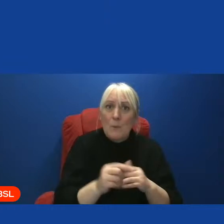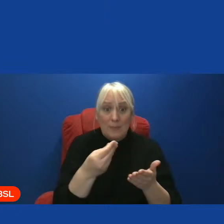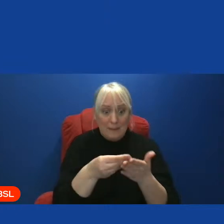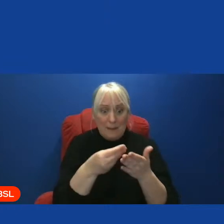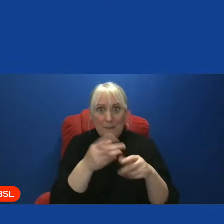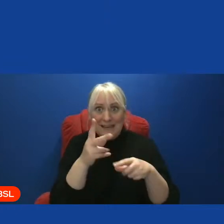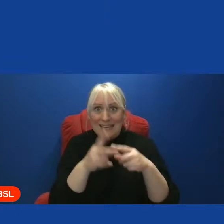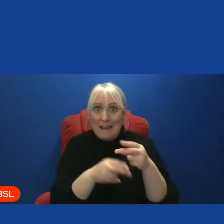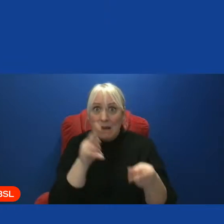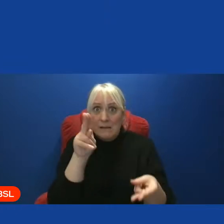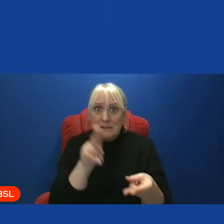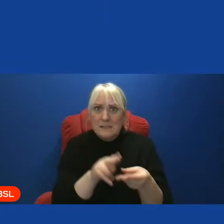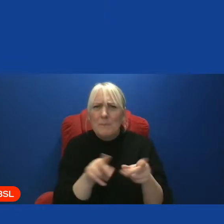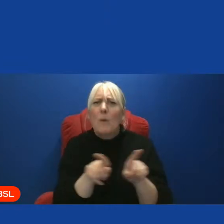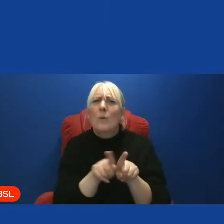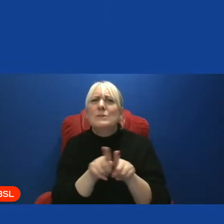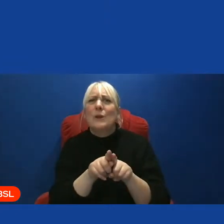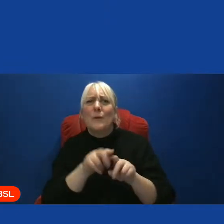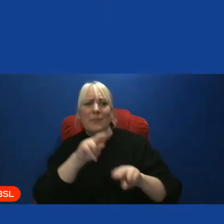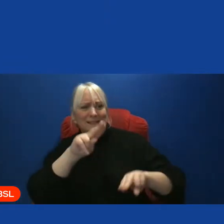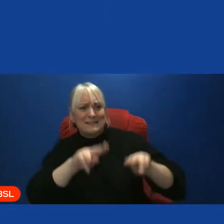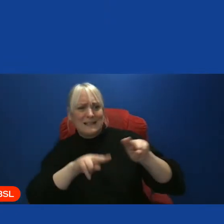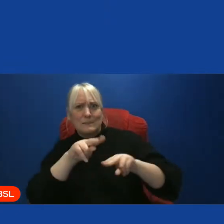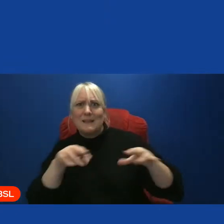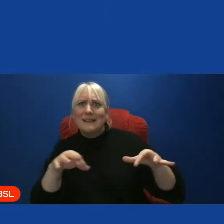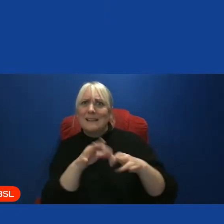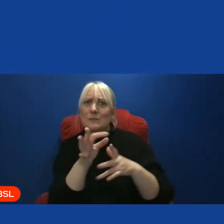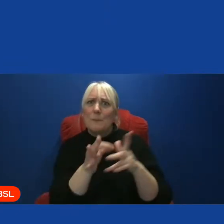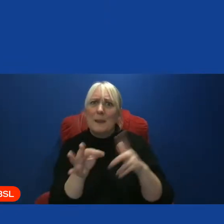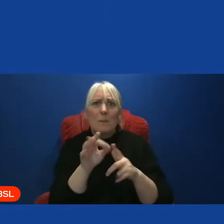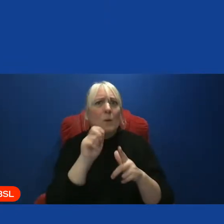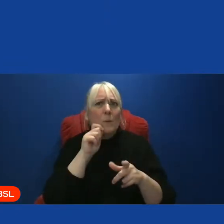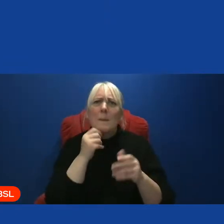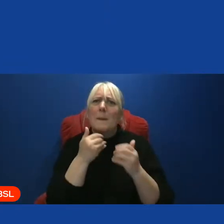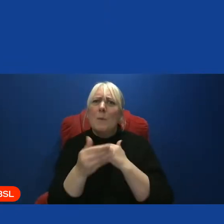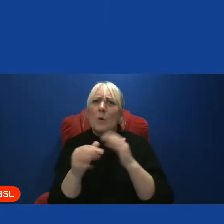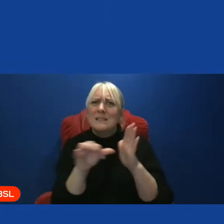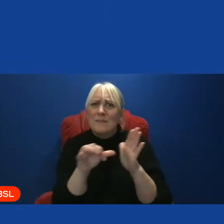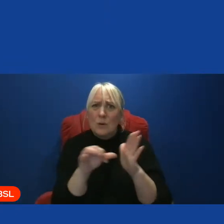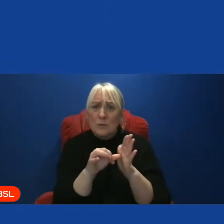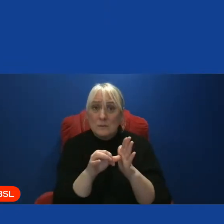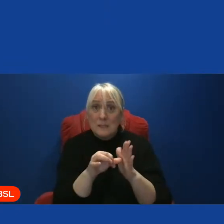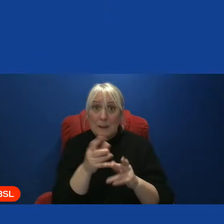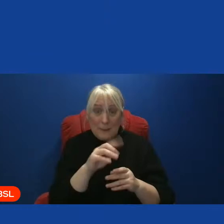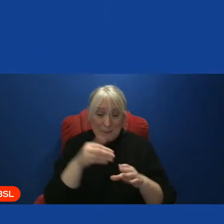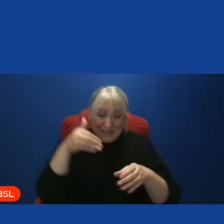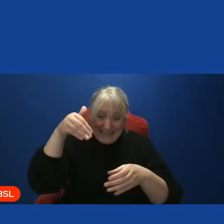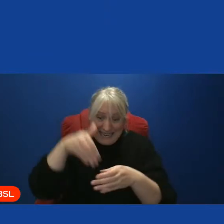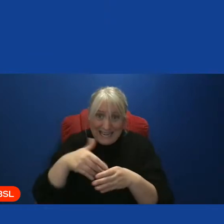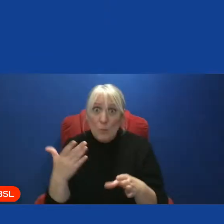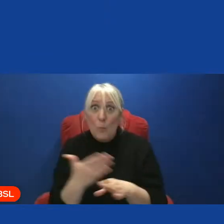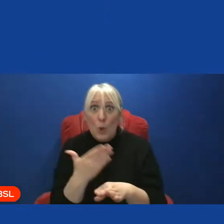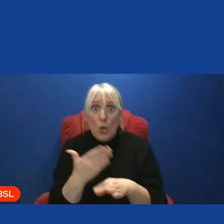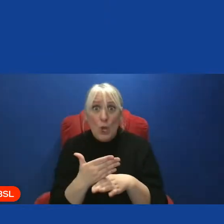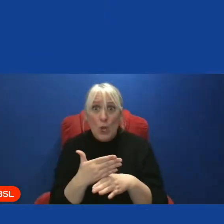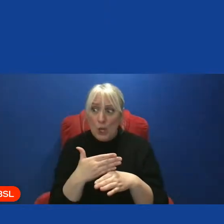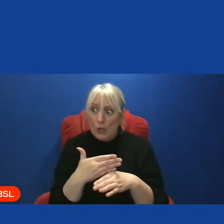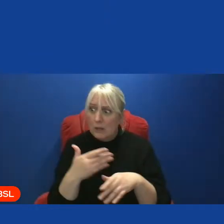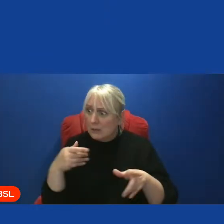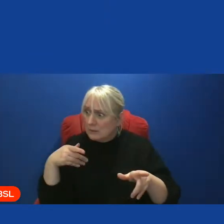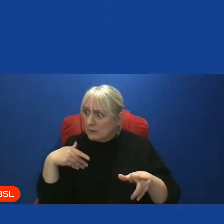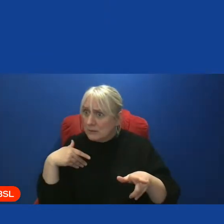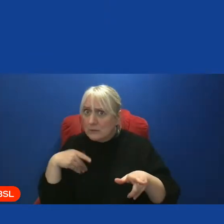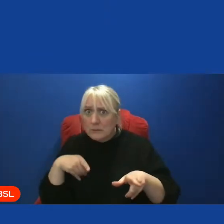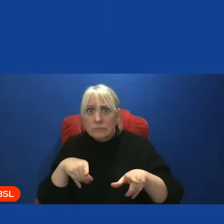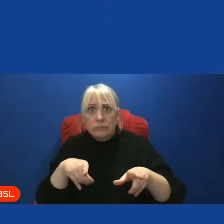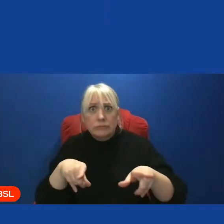the assessment for PIP will be more difficult. So there will be people that are in work, even, not just those that are unable to work, but